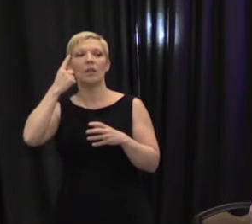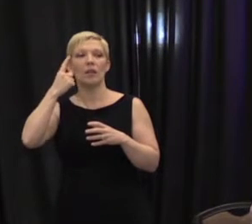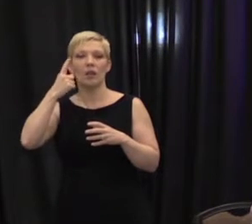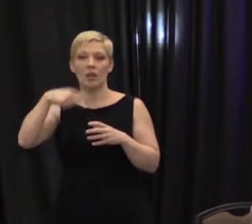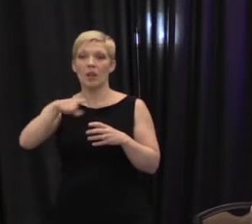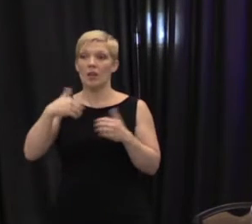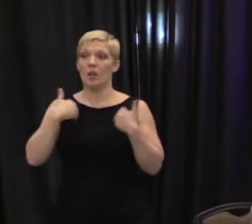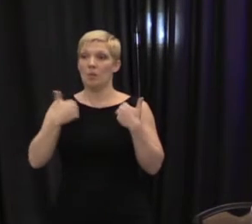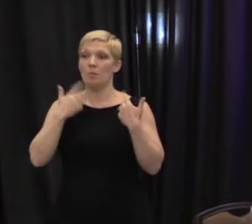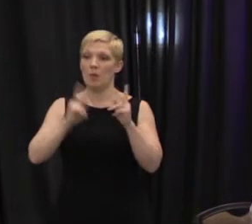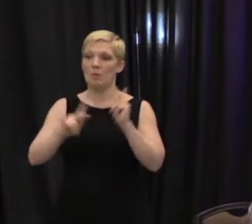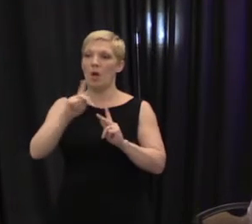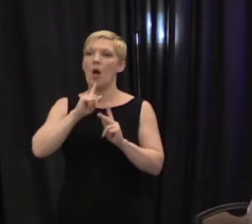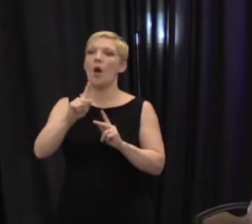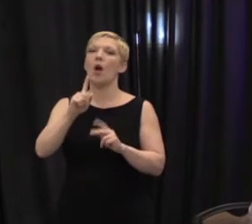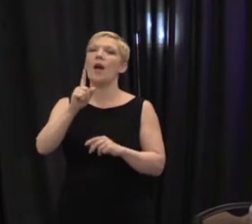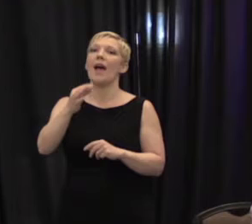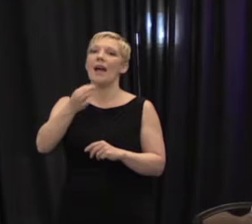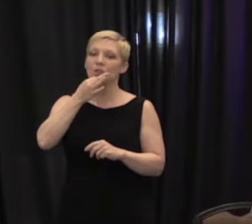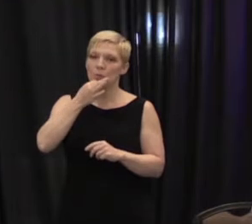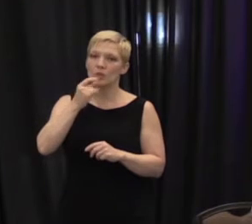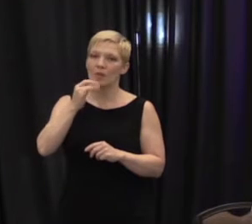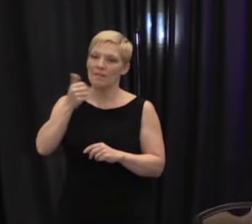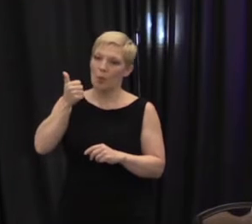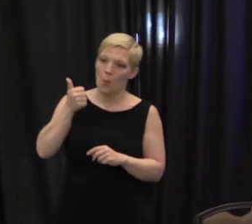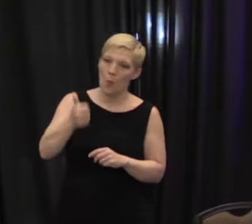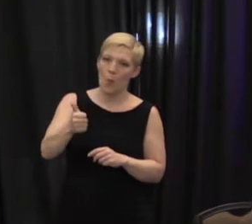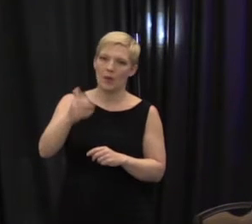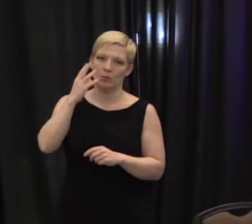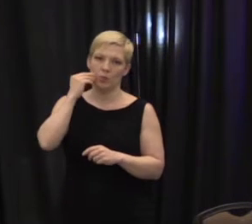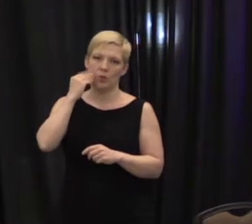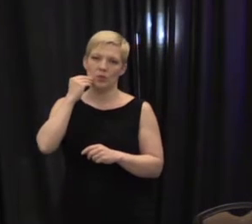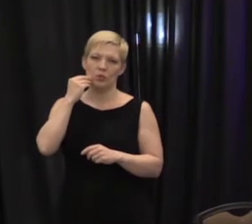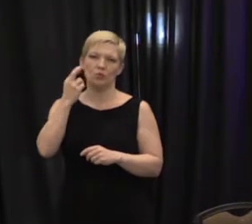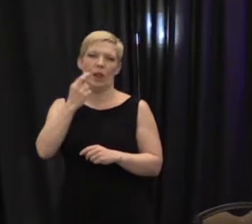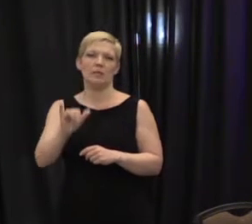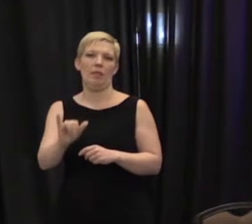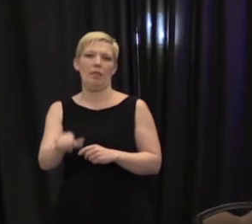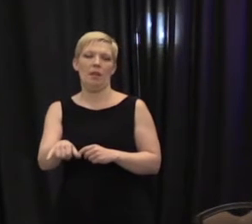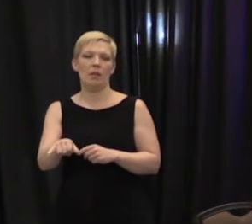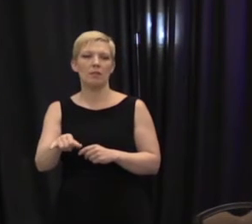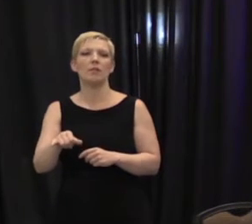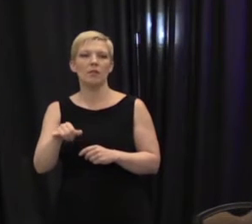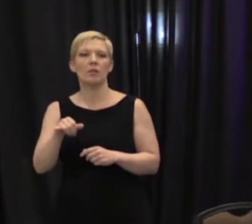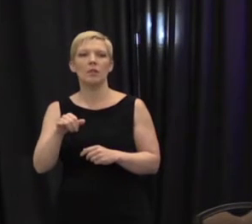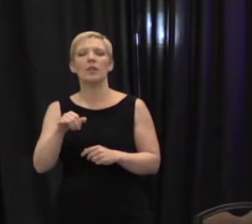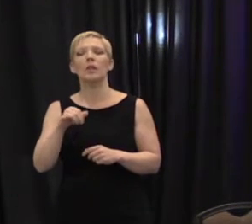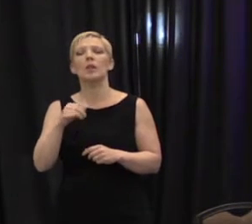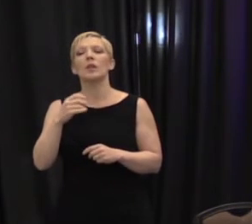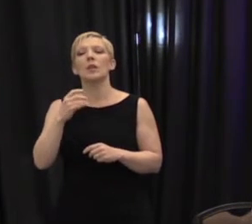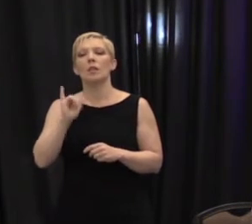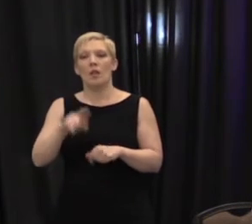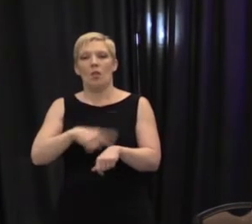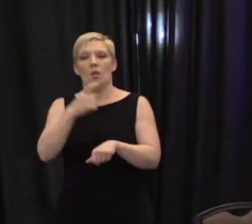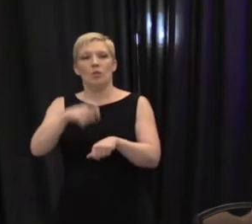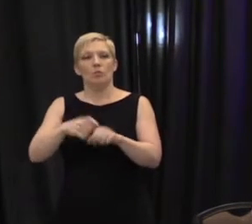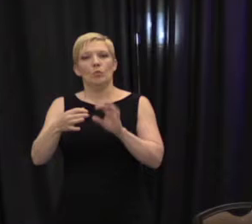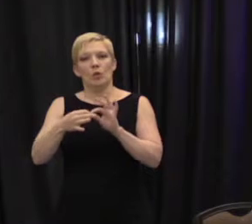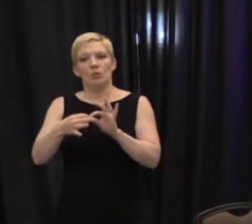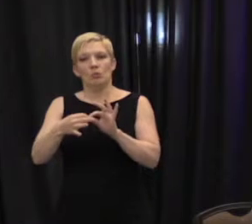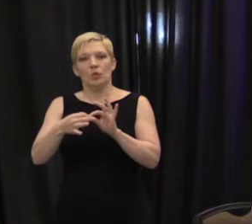the experts of their own experiences. And so I think to that end, it's really important that we start to build these long-term relationships that are